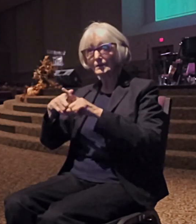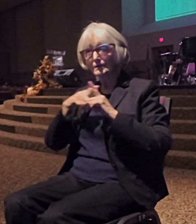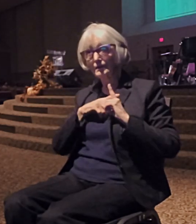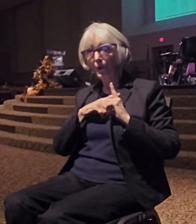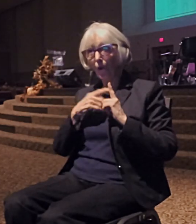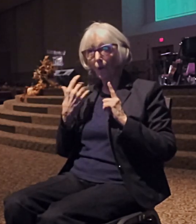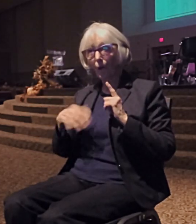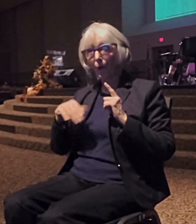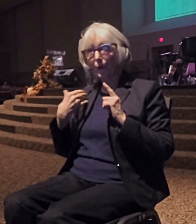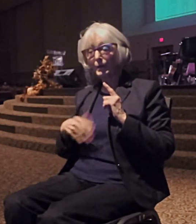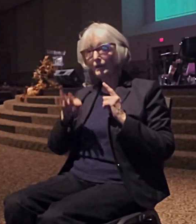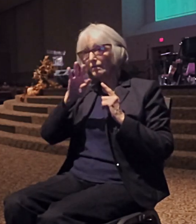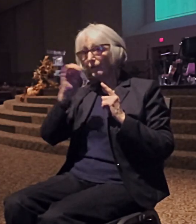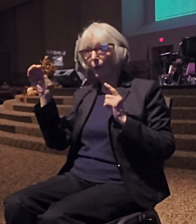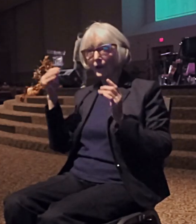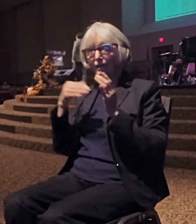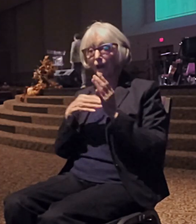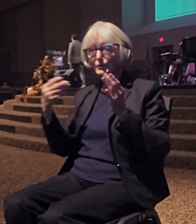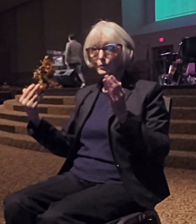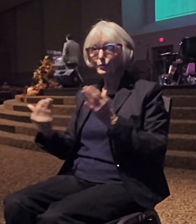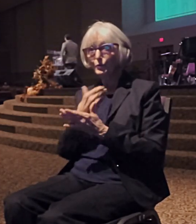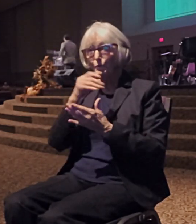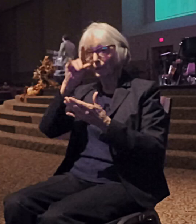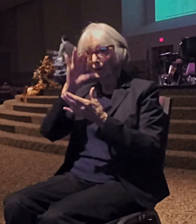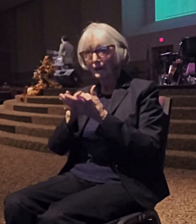That'd be 40,000 new believers.